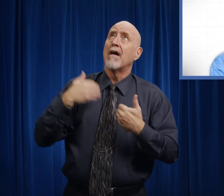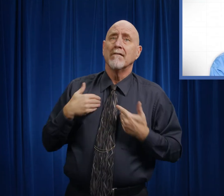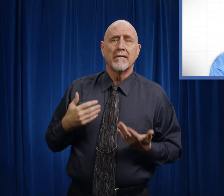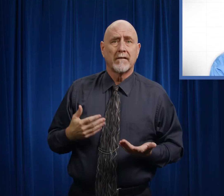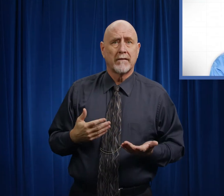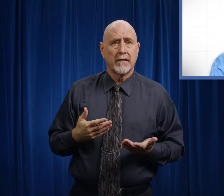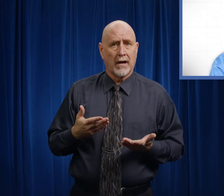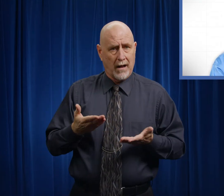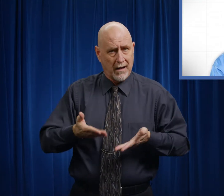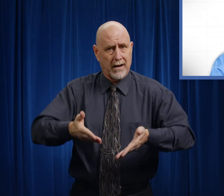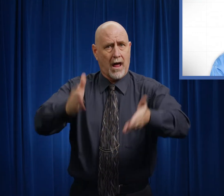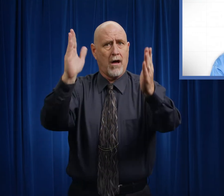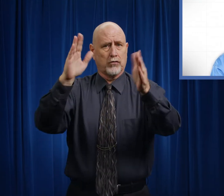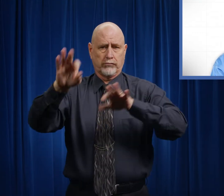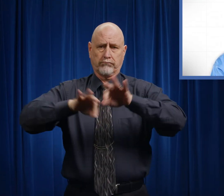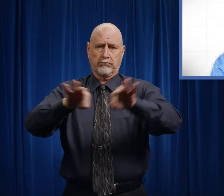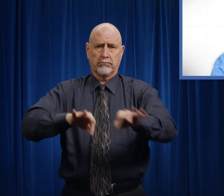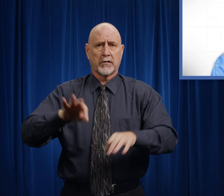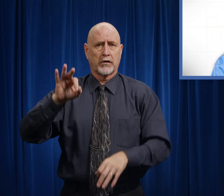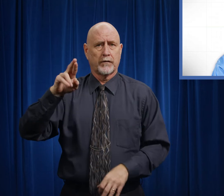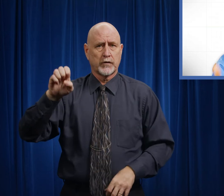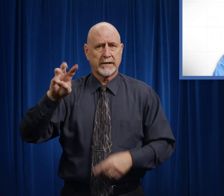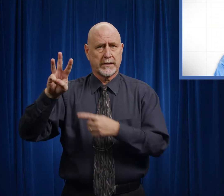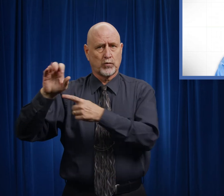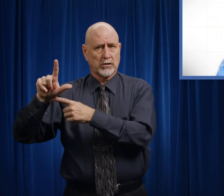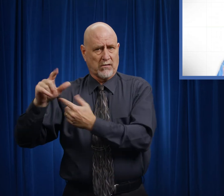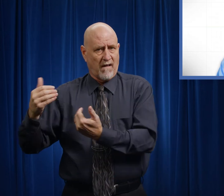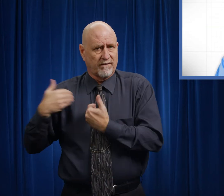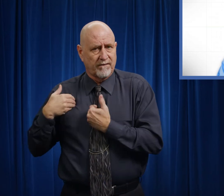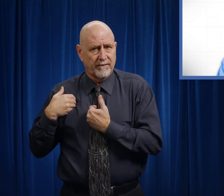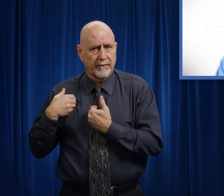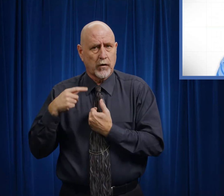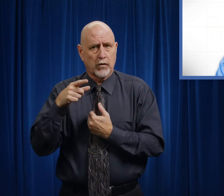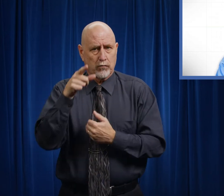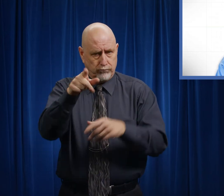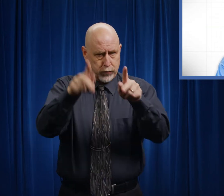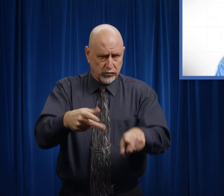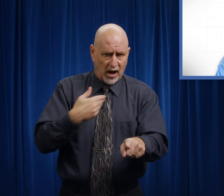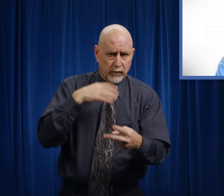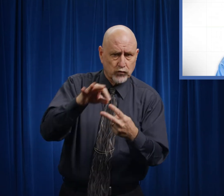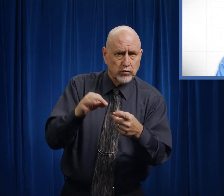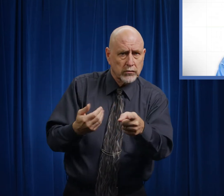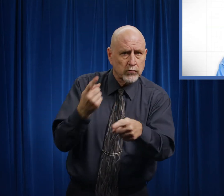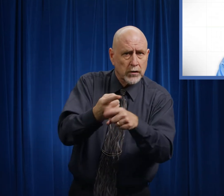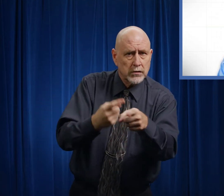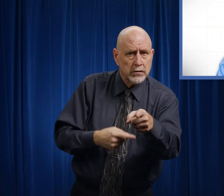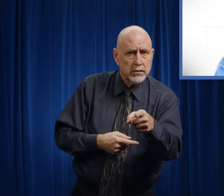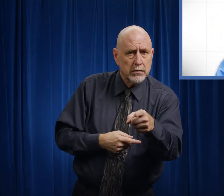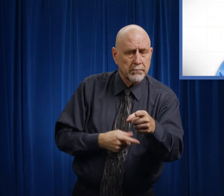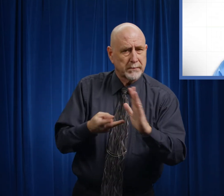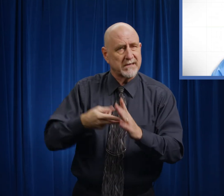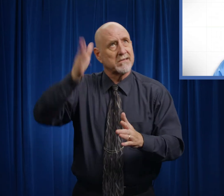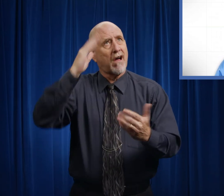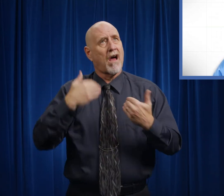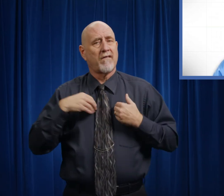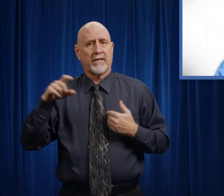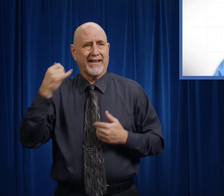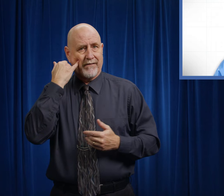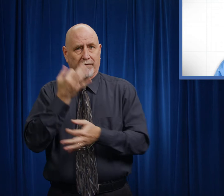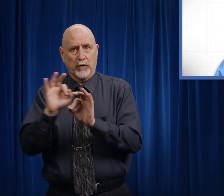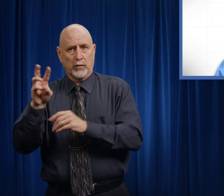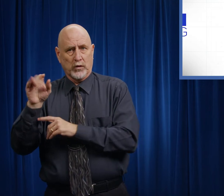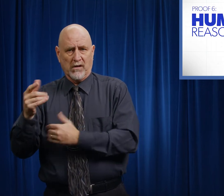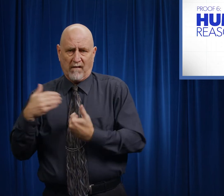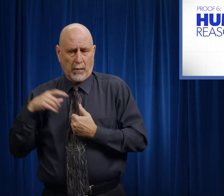that can account for that free will that you as a person have. There has to be a God if there is free